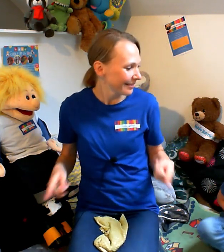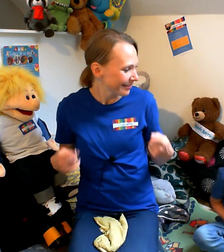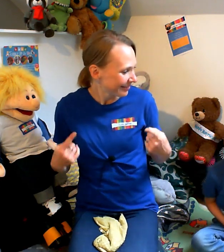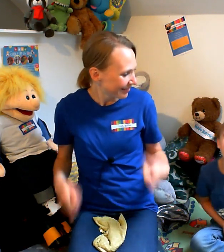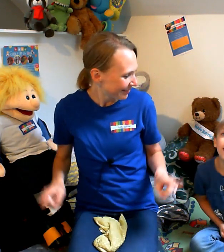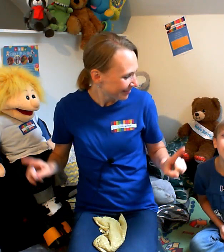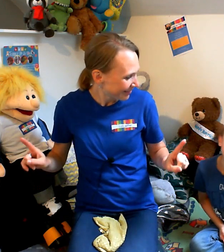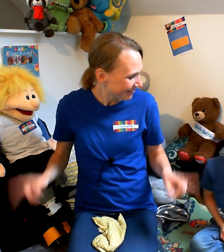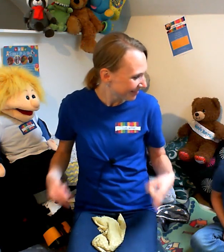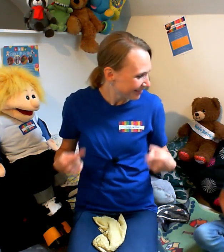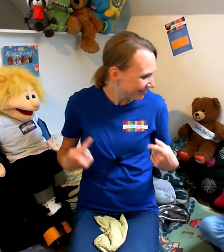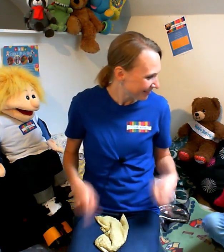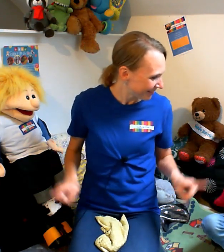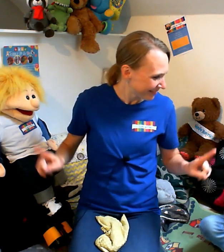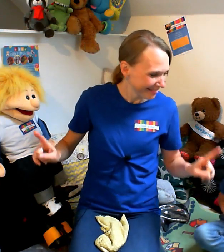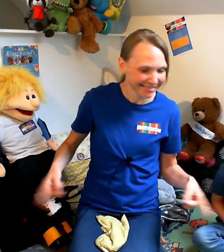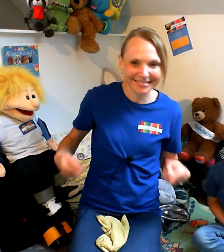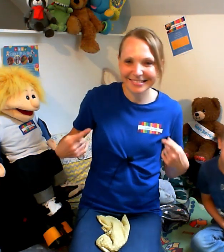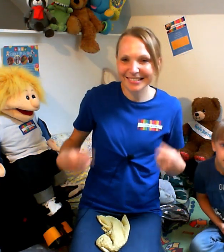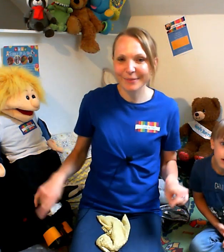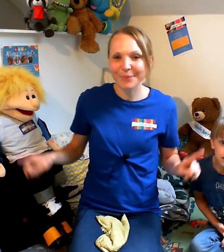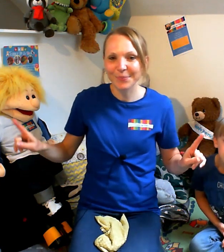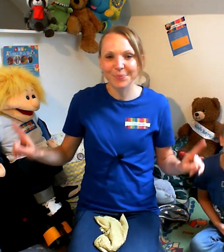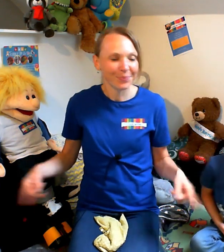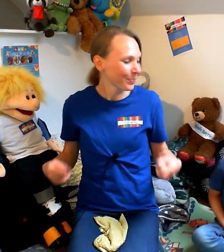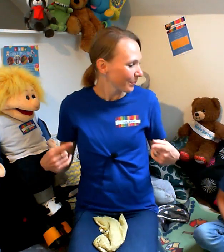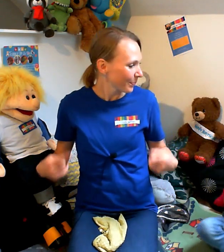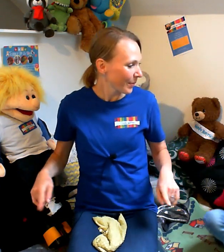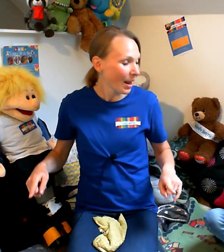Da, da, da, da, da.